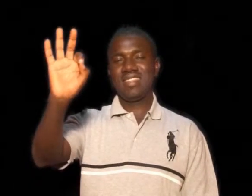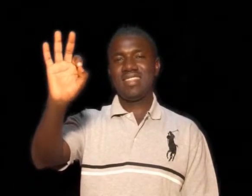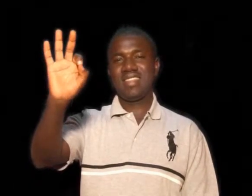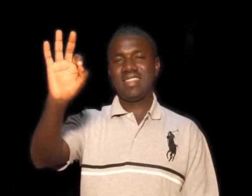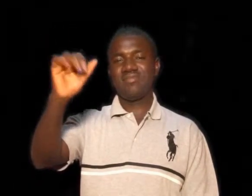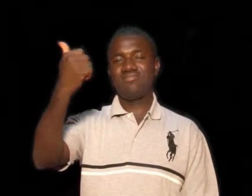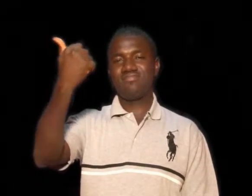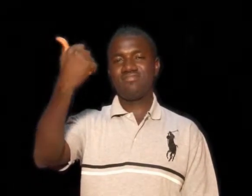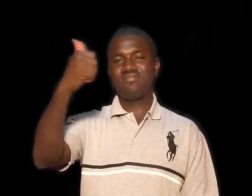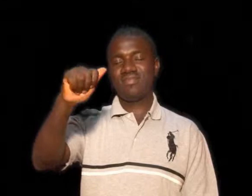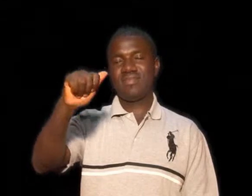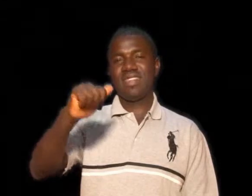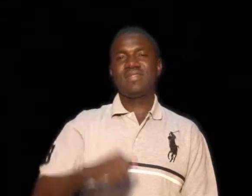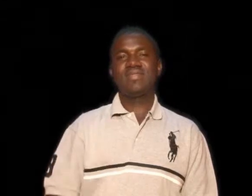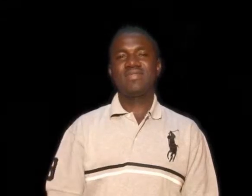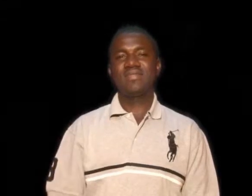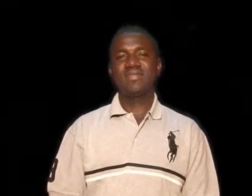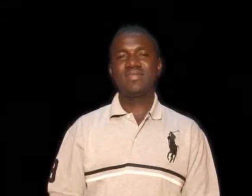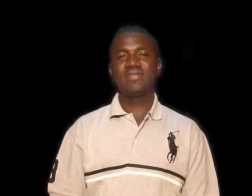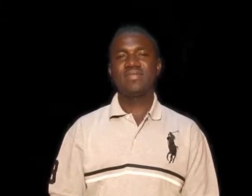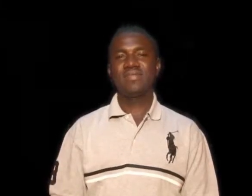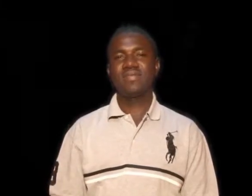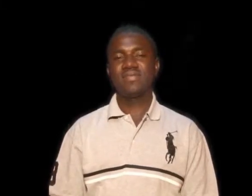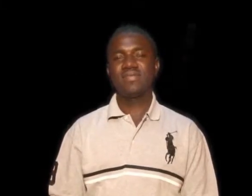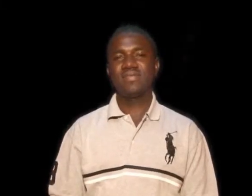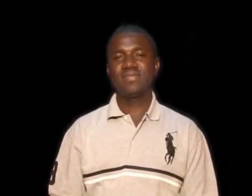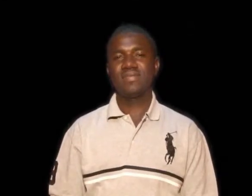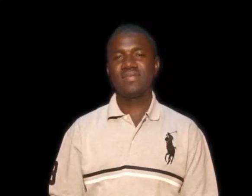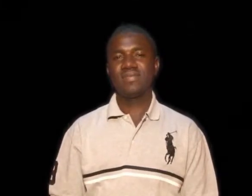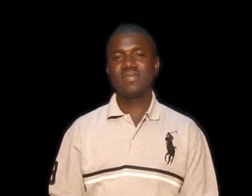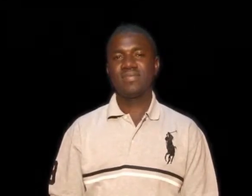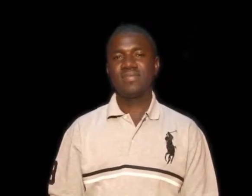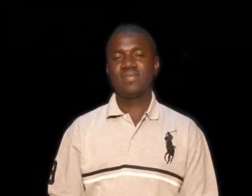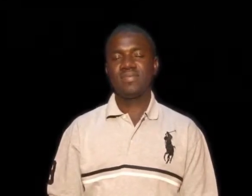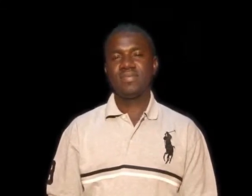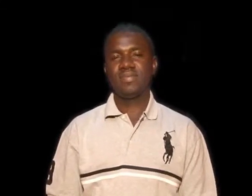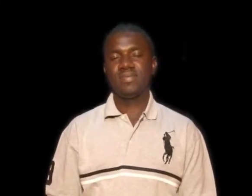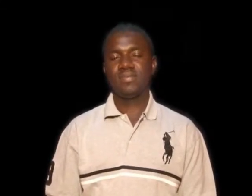7, 8, 9, 10.